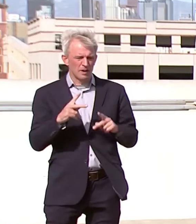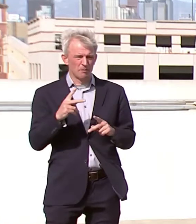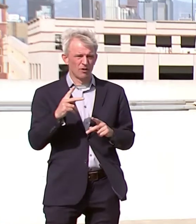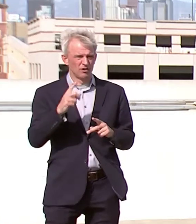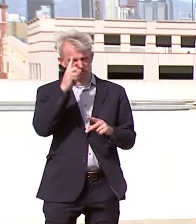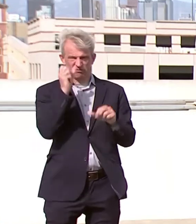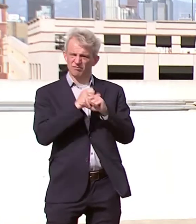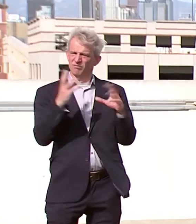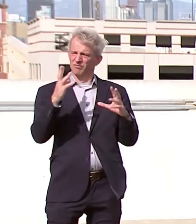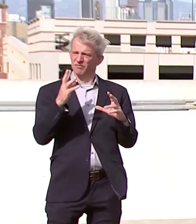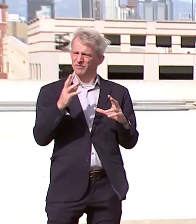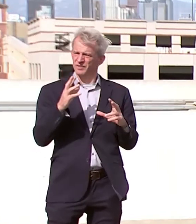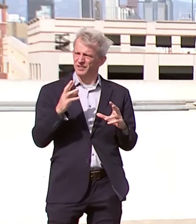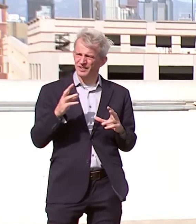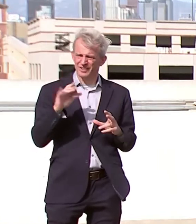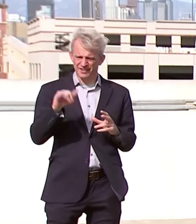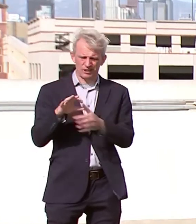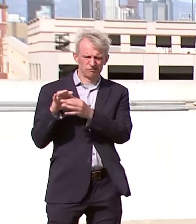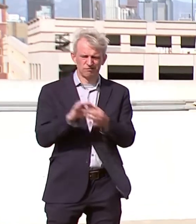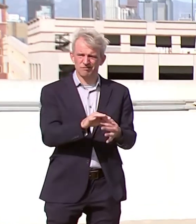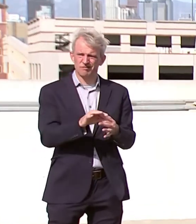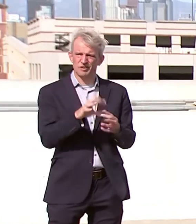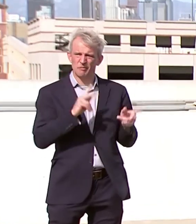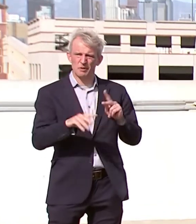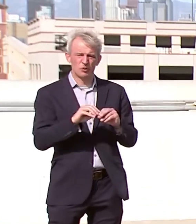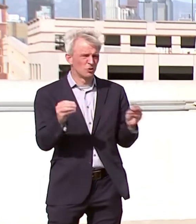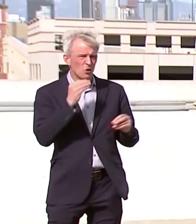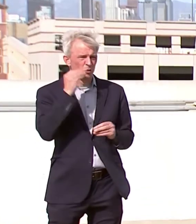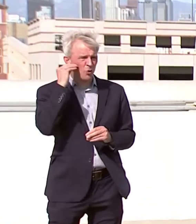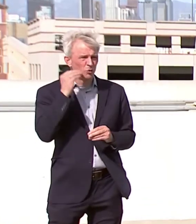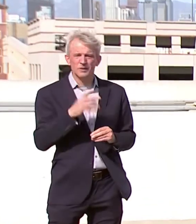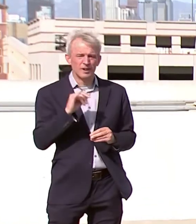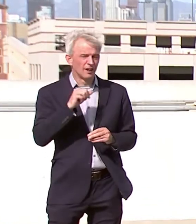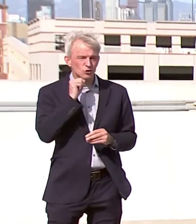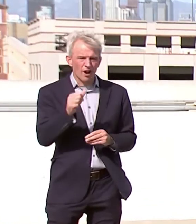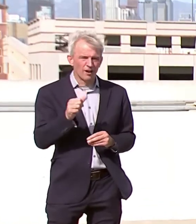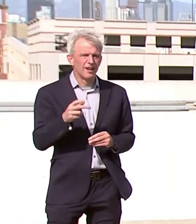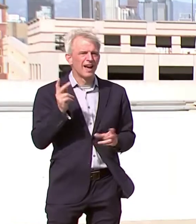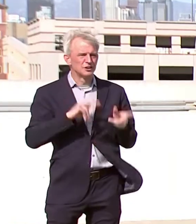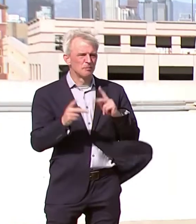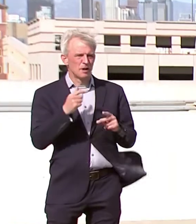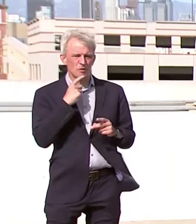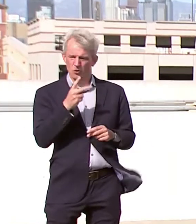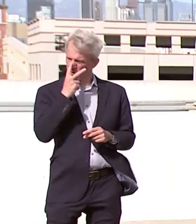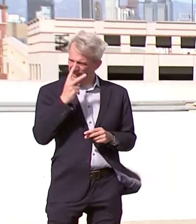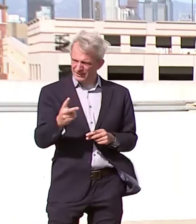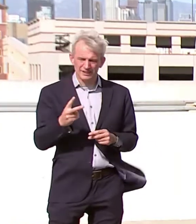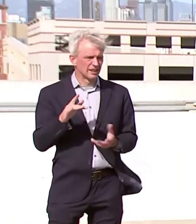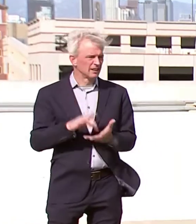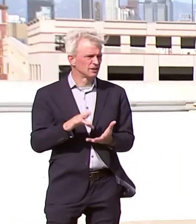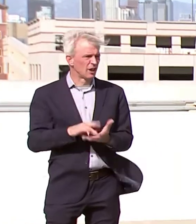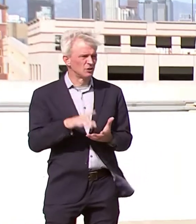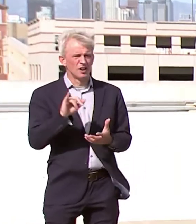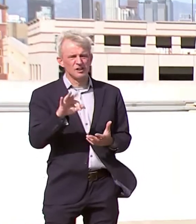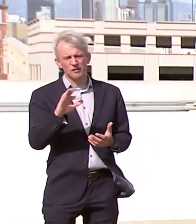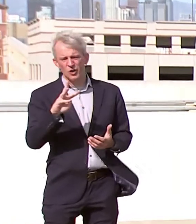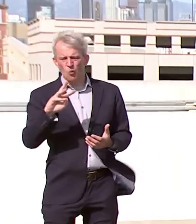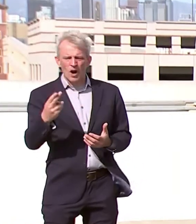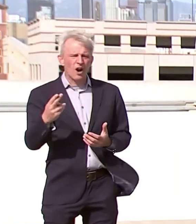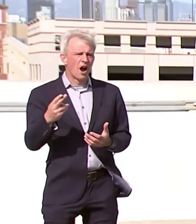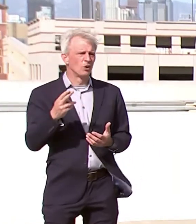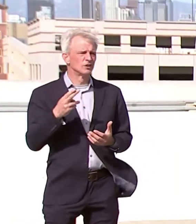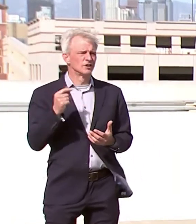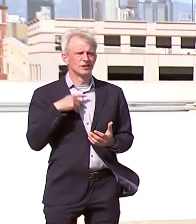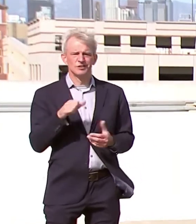encampments. Most of the illegal dumping is just that. It's not the result of folks who are unhoused. It's people who come, we see downtown, whether it's a warehouse that illegally dumps